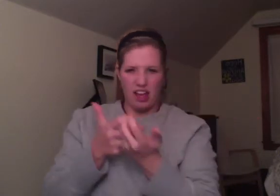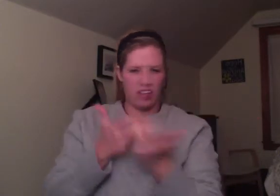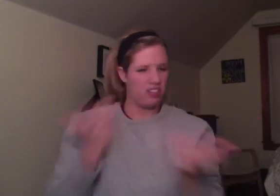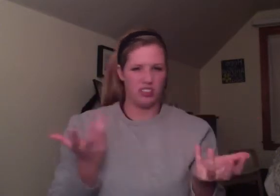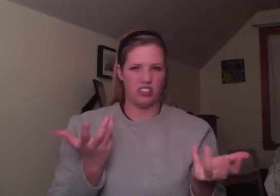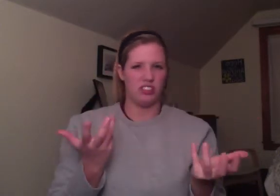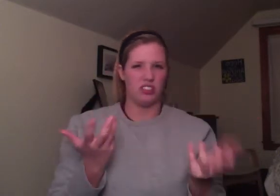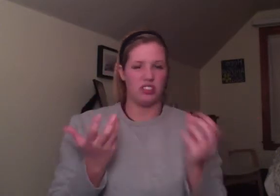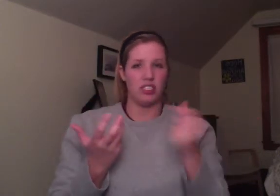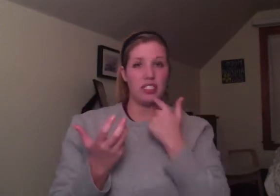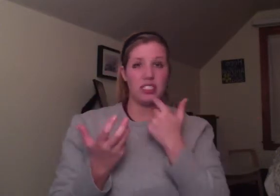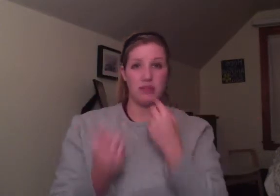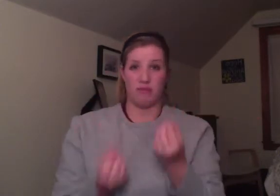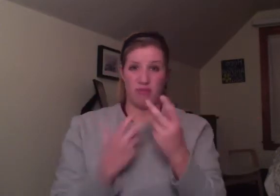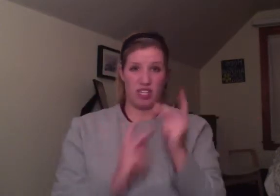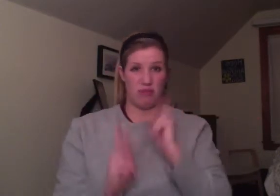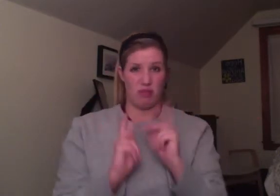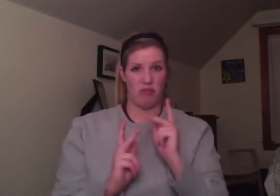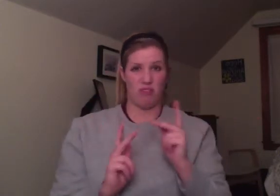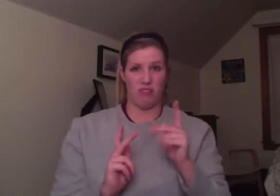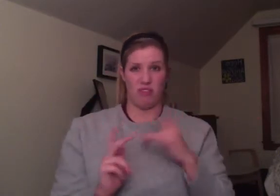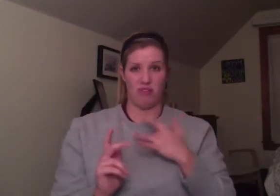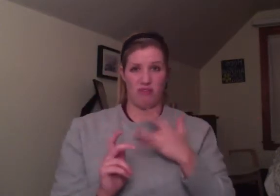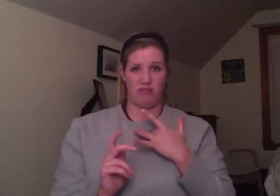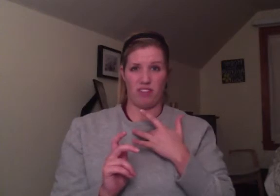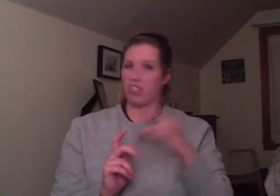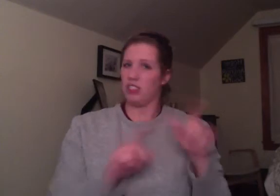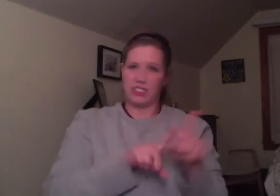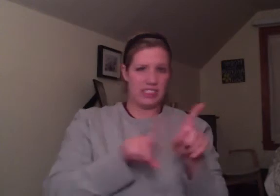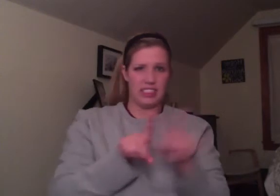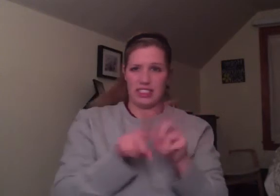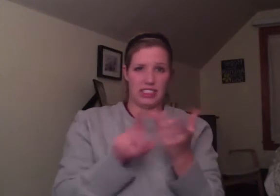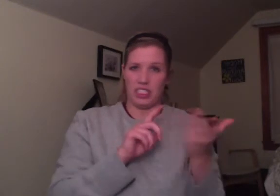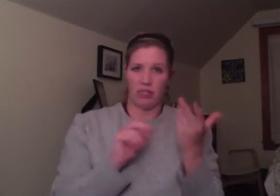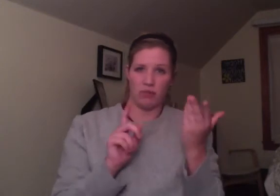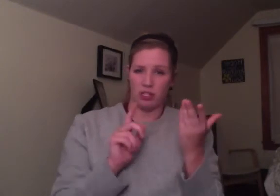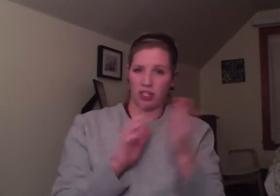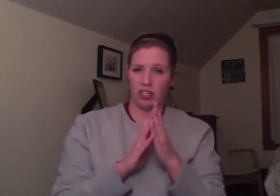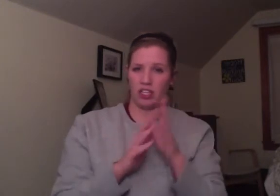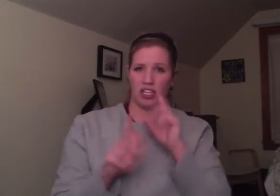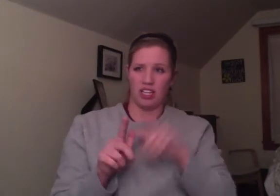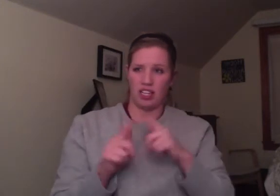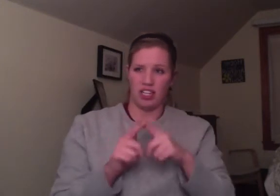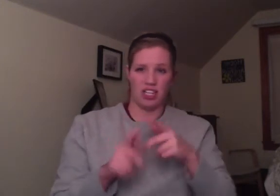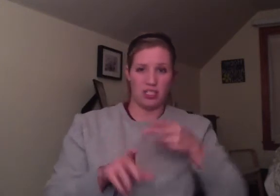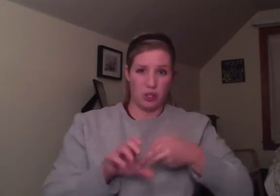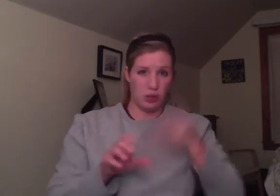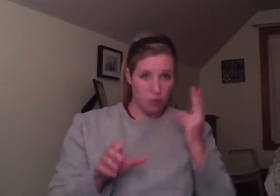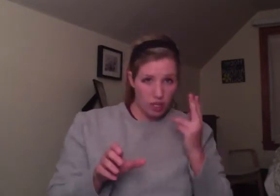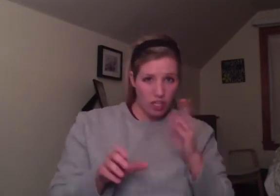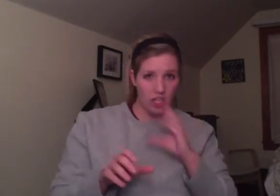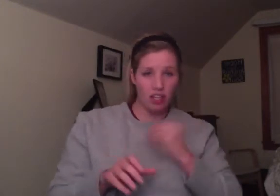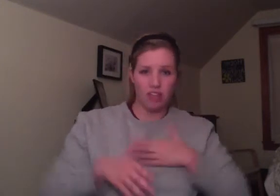And he says that many people feel that. They go through that phase of not liking their work, and they just quit, and they give up because they don't feel like they can do